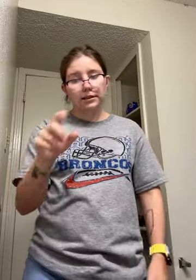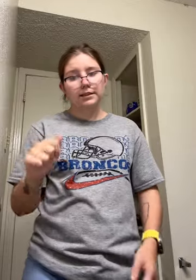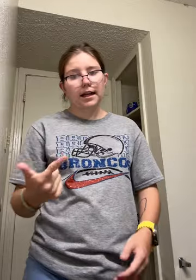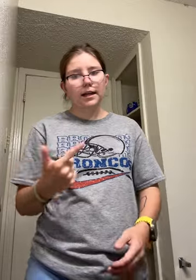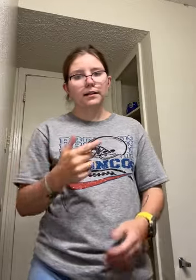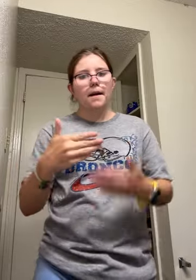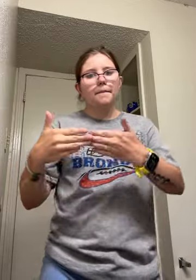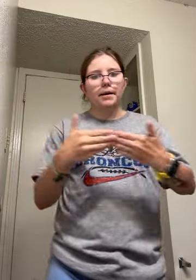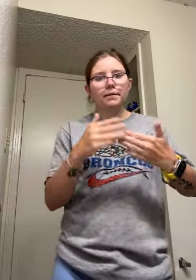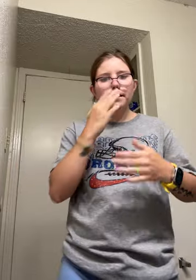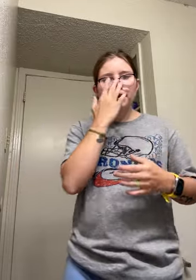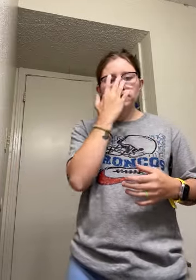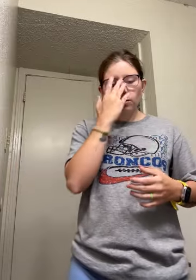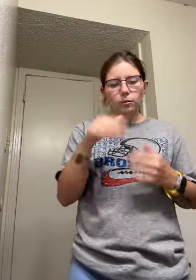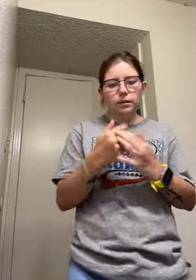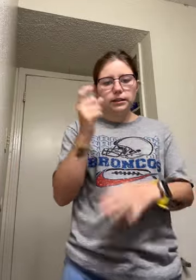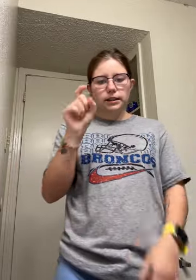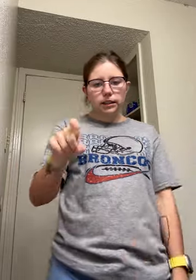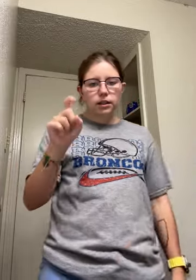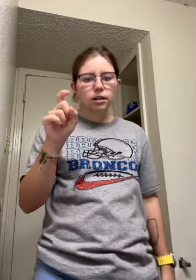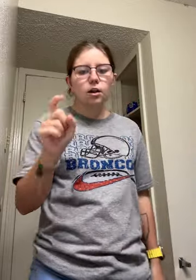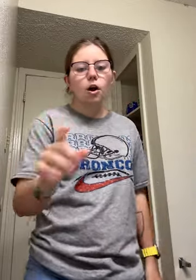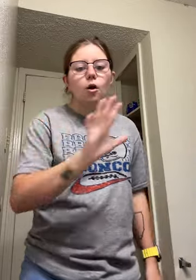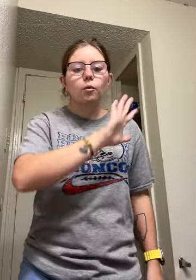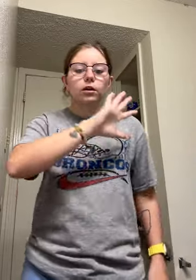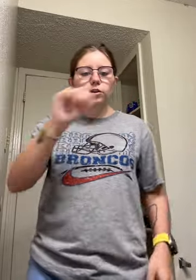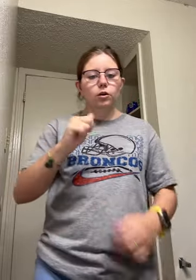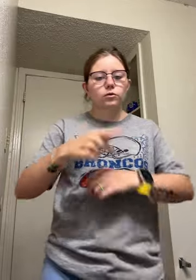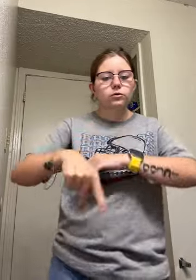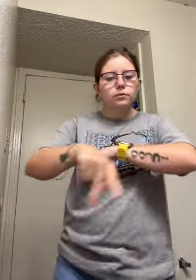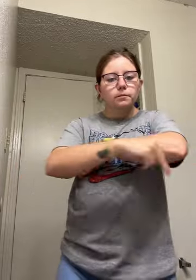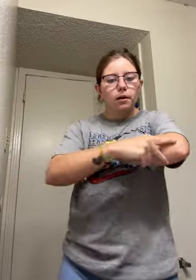zigzags. Baby, that's all we need. We can go to... need.